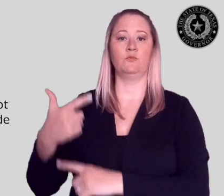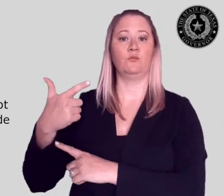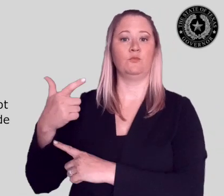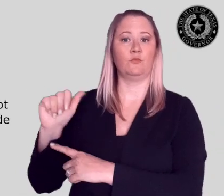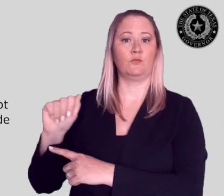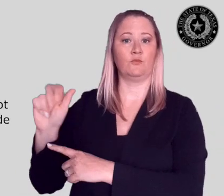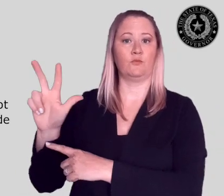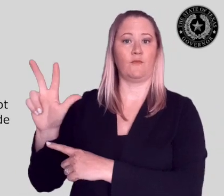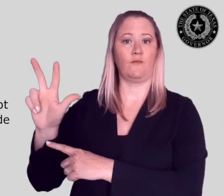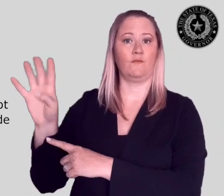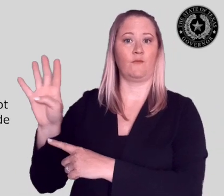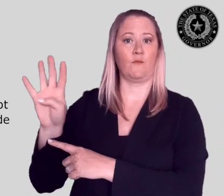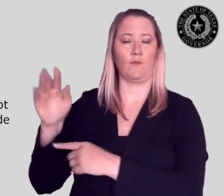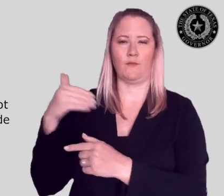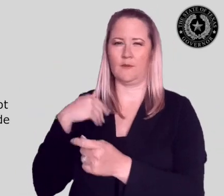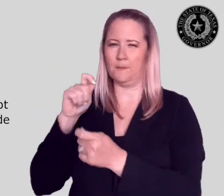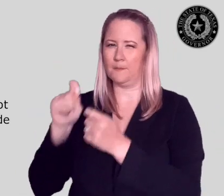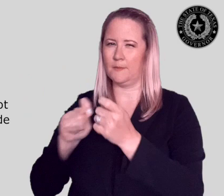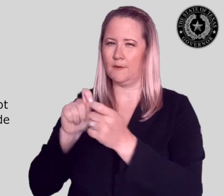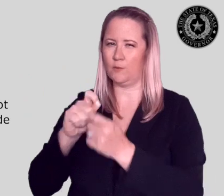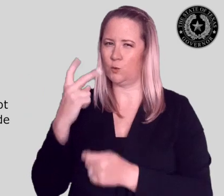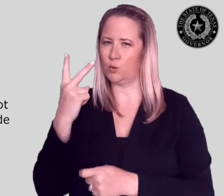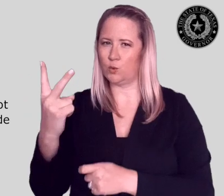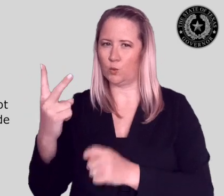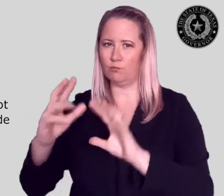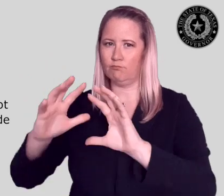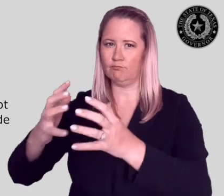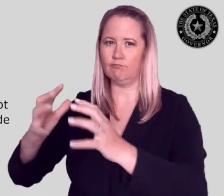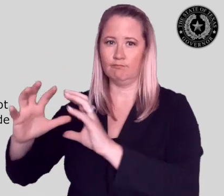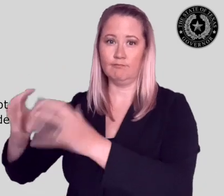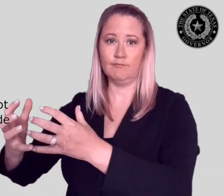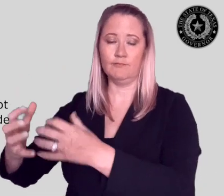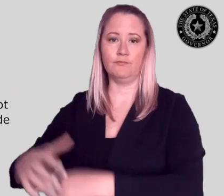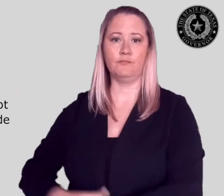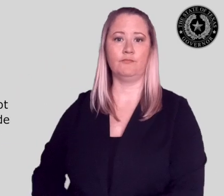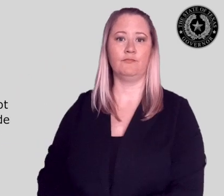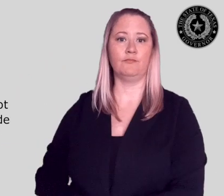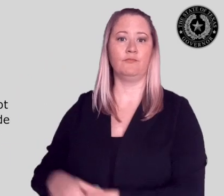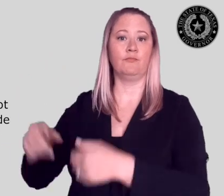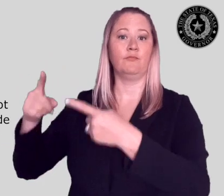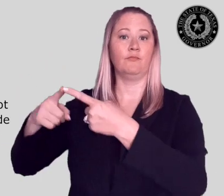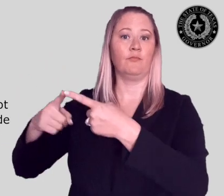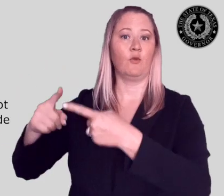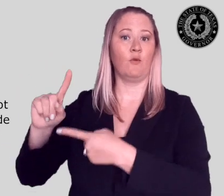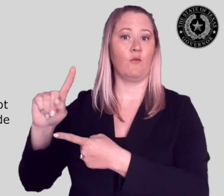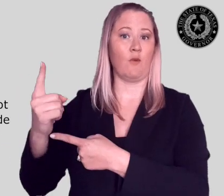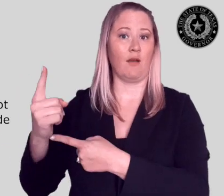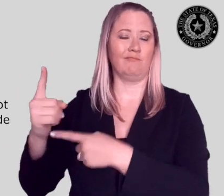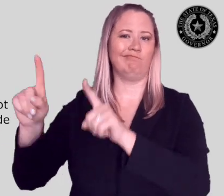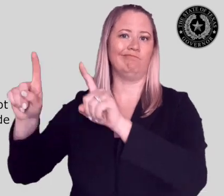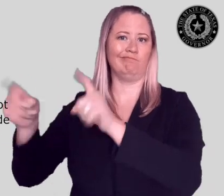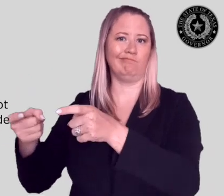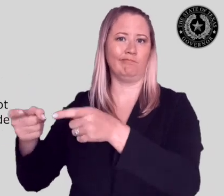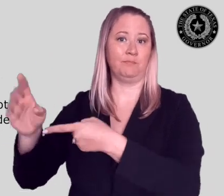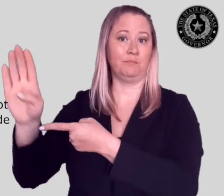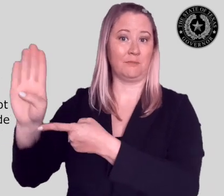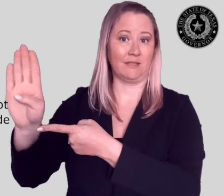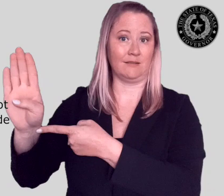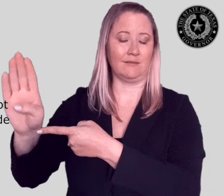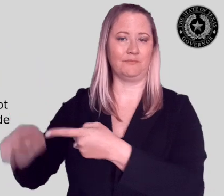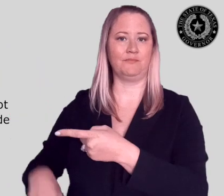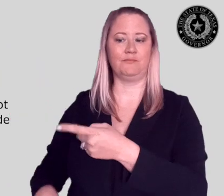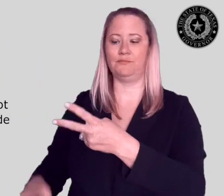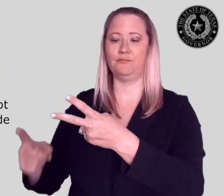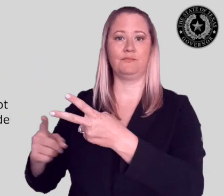This executive order supersedes subparagraph numbers 1B and 2C Roman numeral 3 of